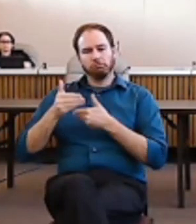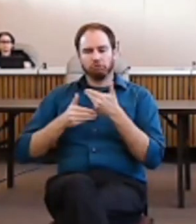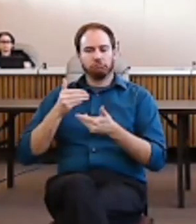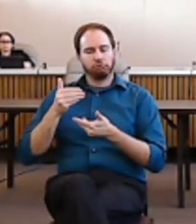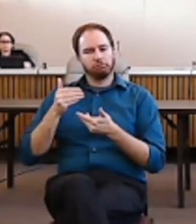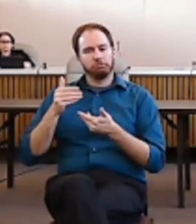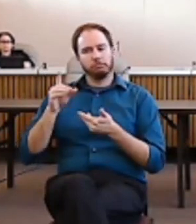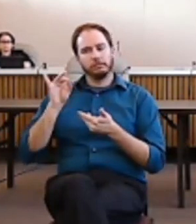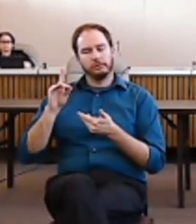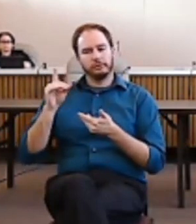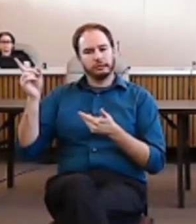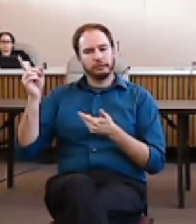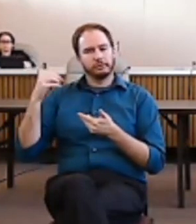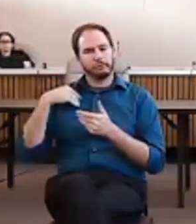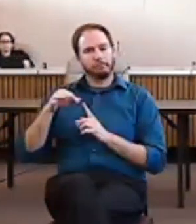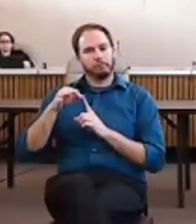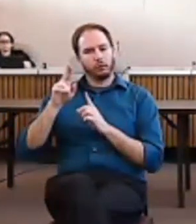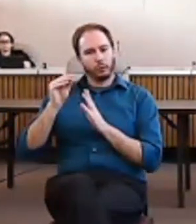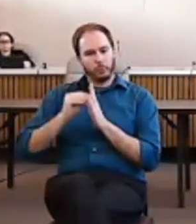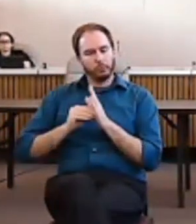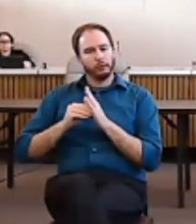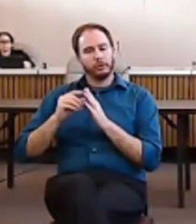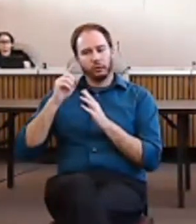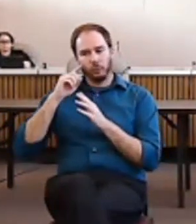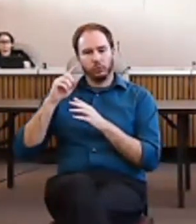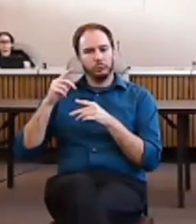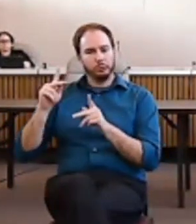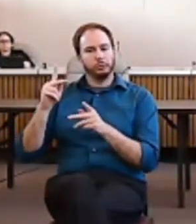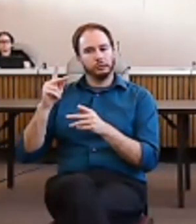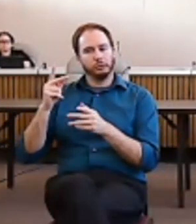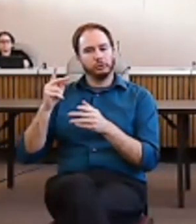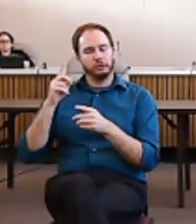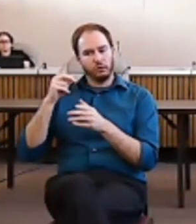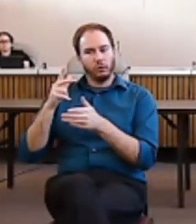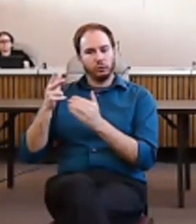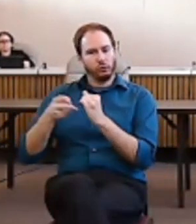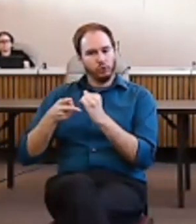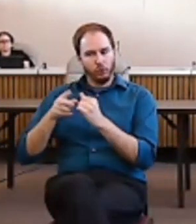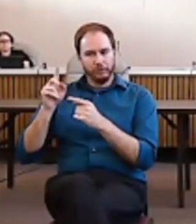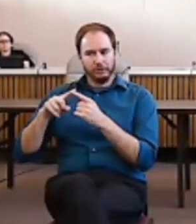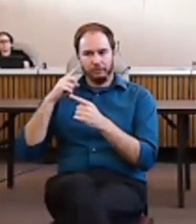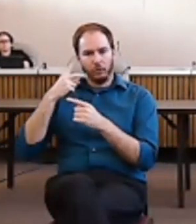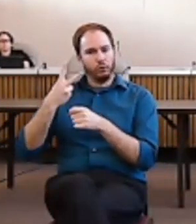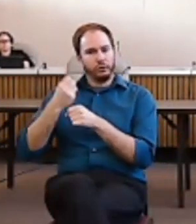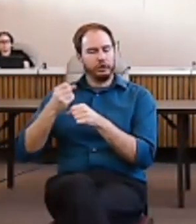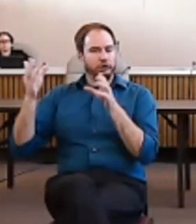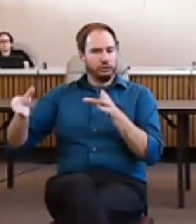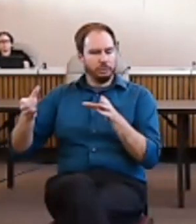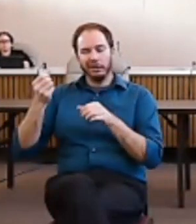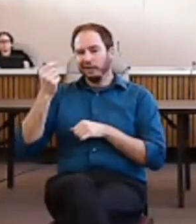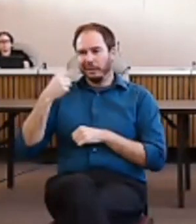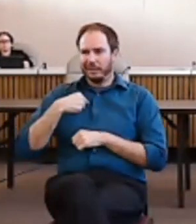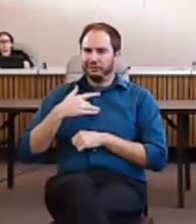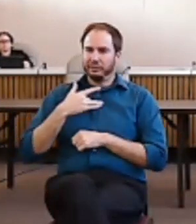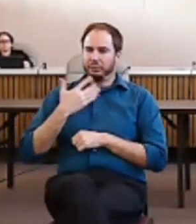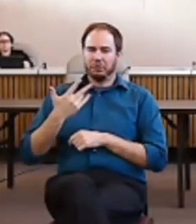we did get the special use permit to use it for storage until that time, or at least for a 2-year time period. But I would say probably in the